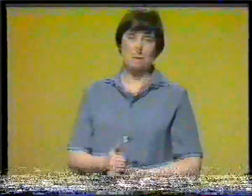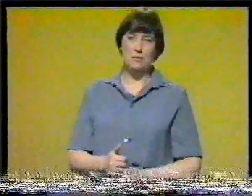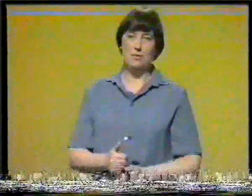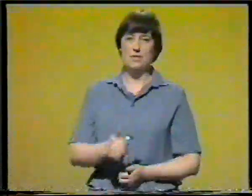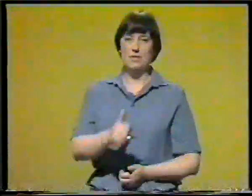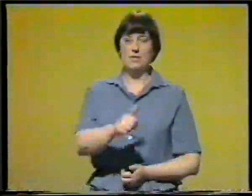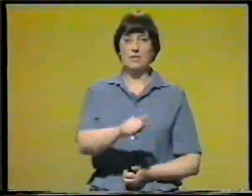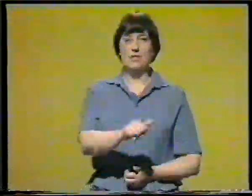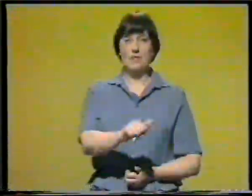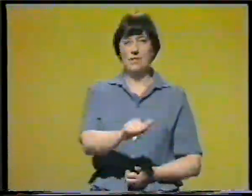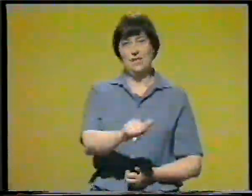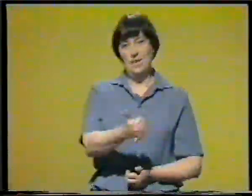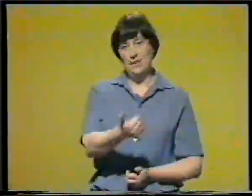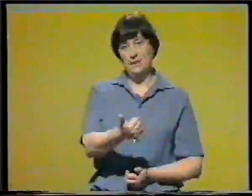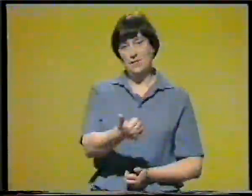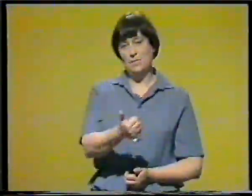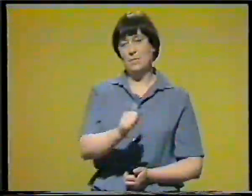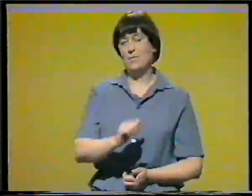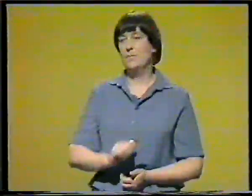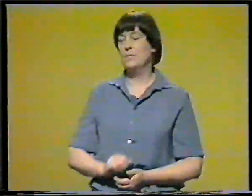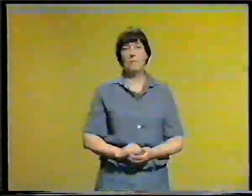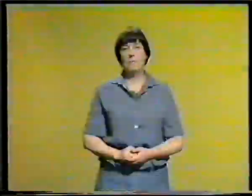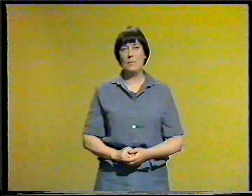course. Next.